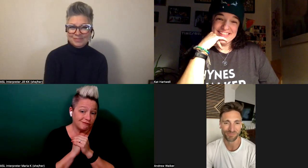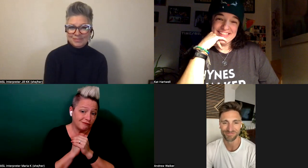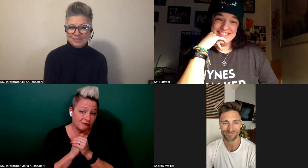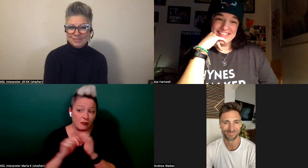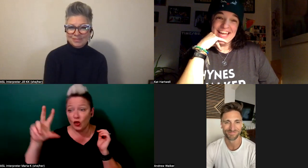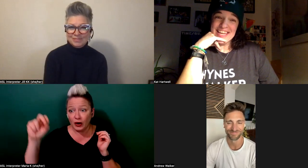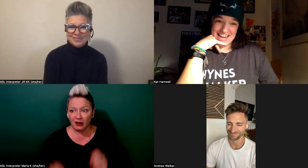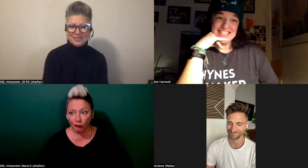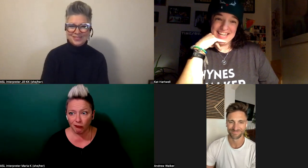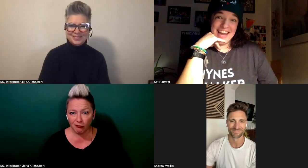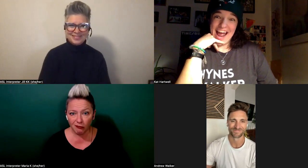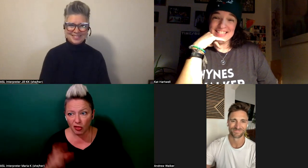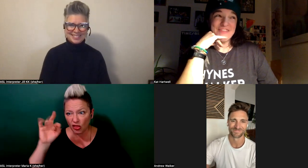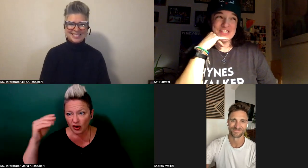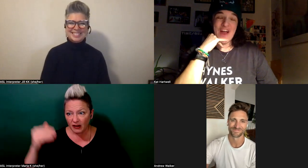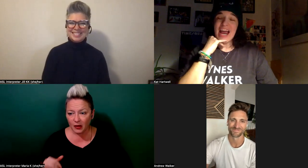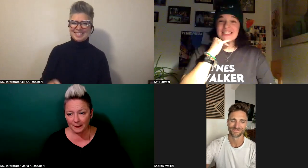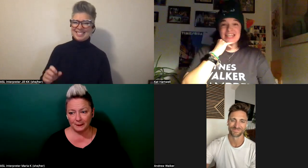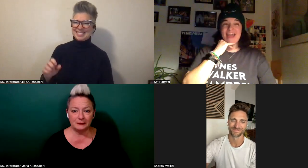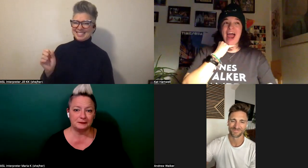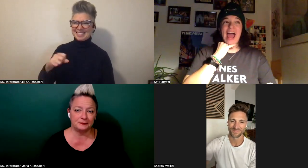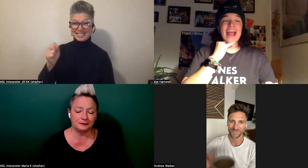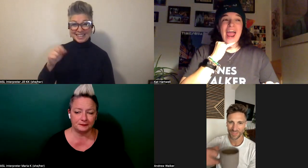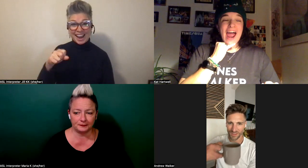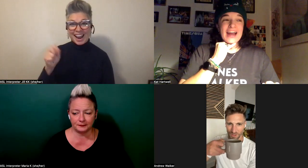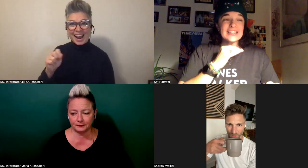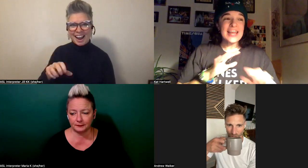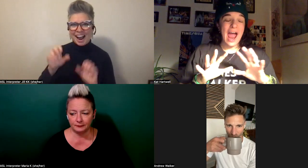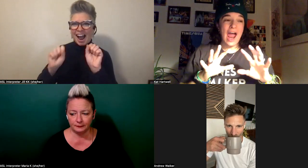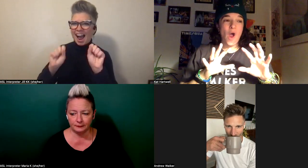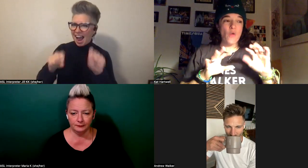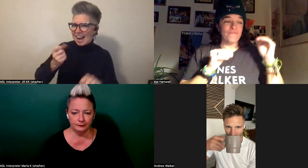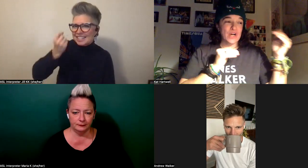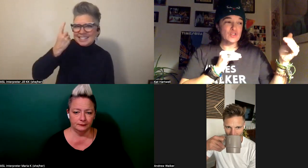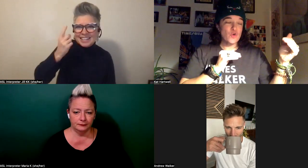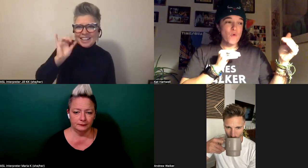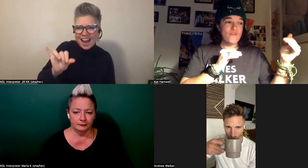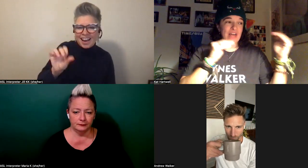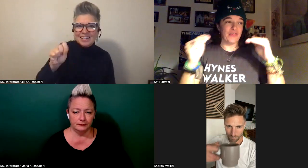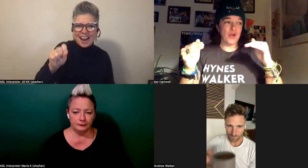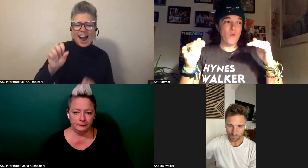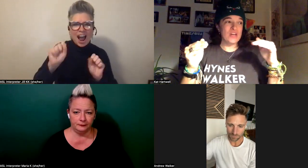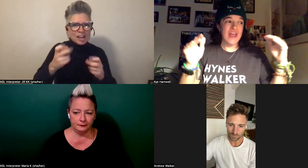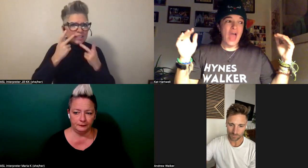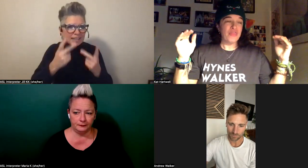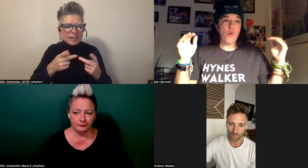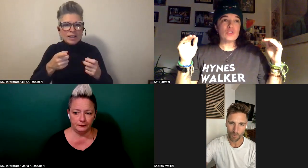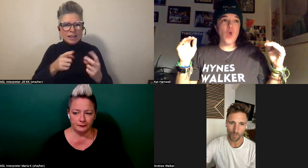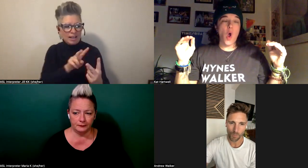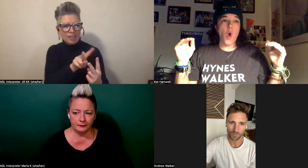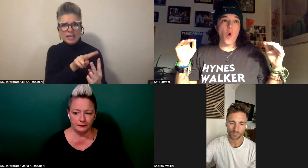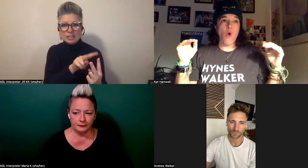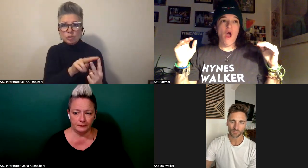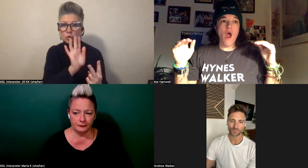of them. Yeah, but yeah, I could see that. I could see how the first 2 movies and the third movie, there